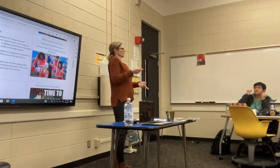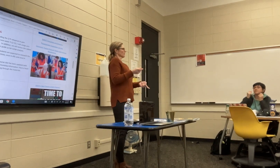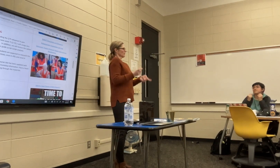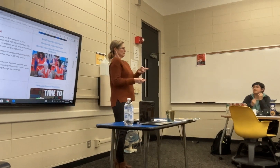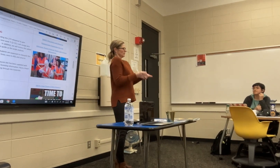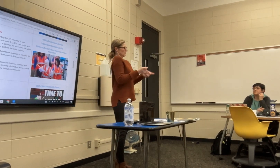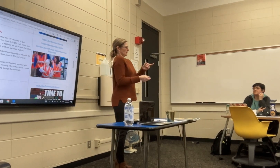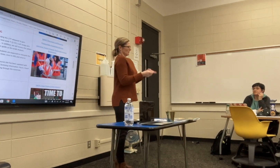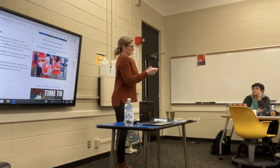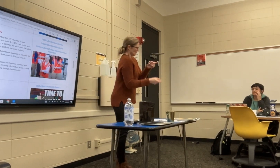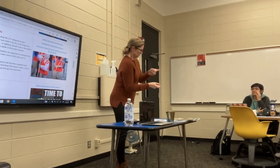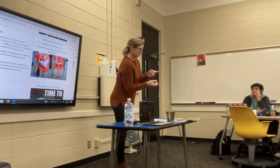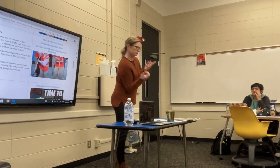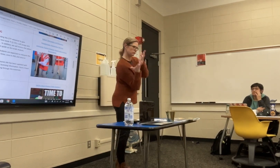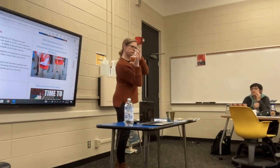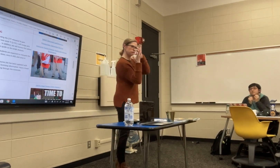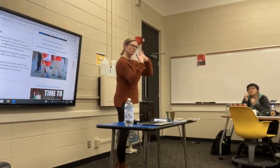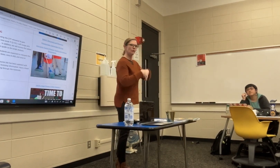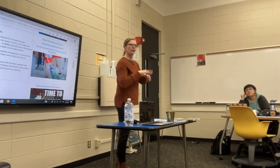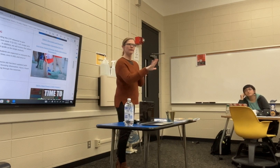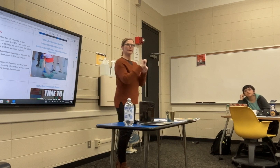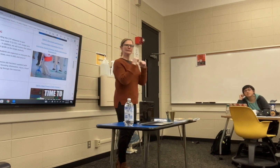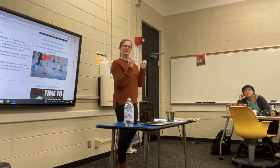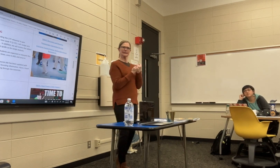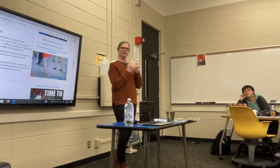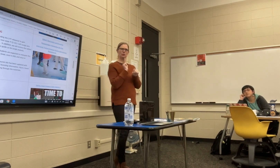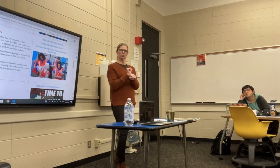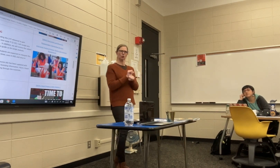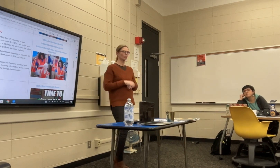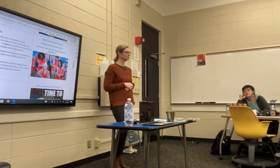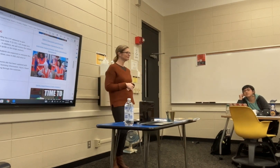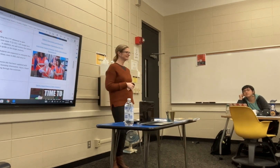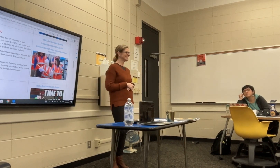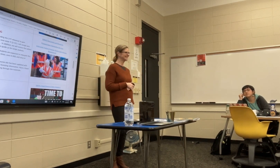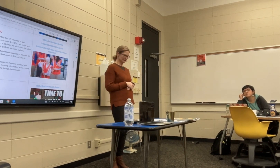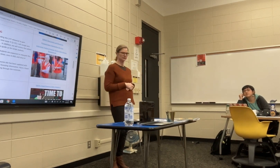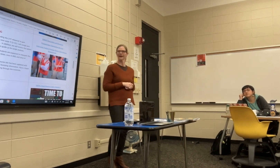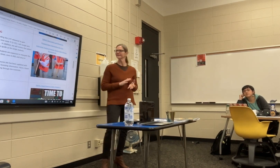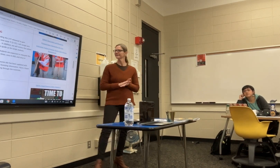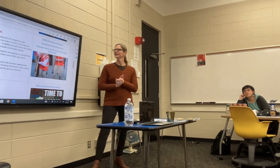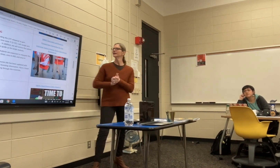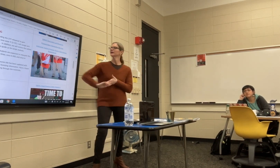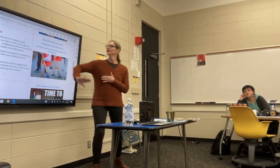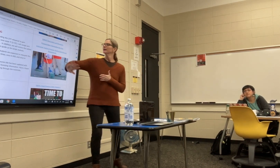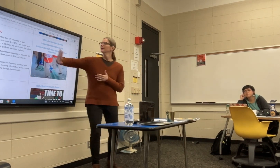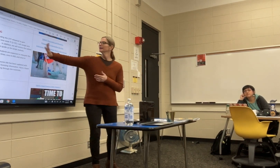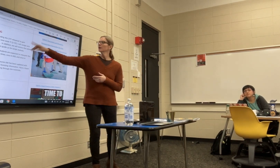to help you make adjustments for the future, to make it more organized in your teamwork.